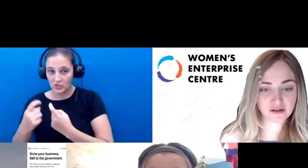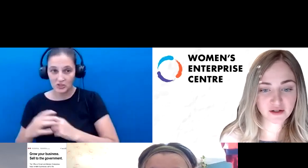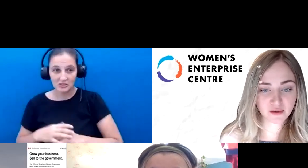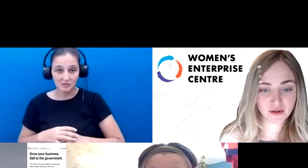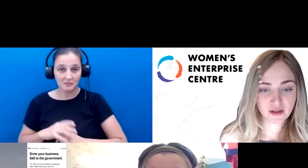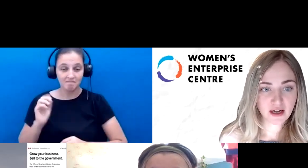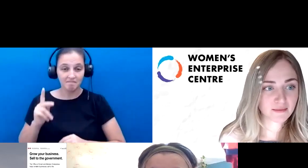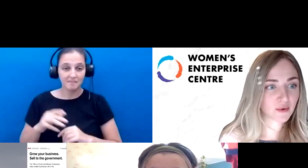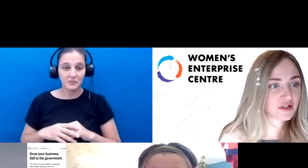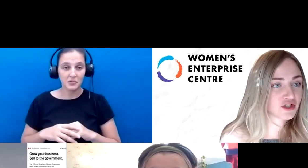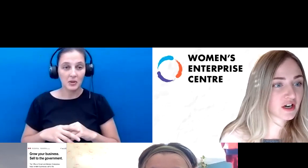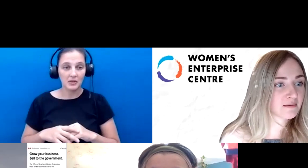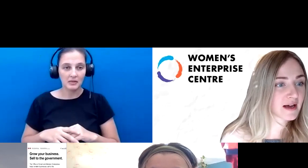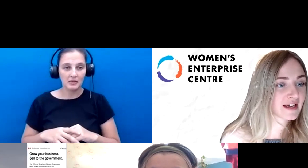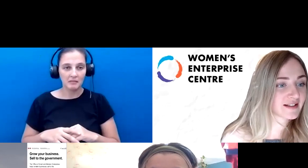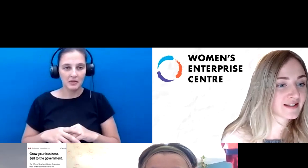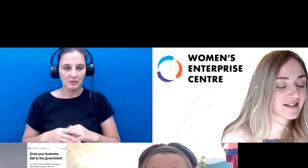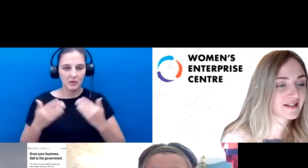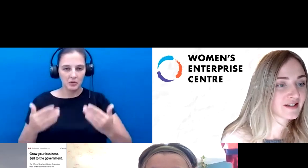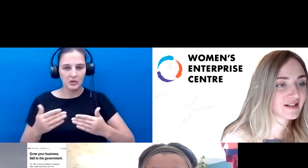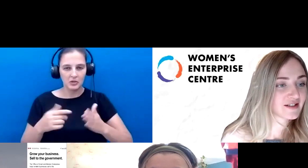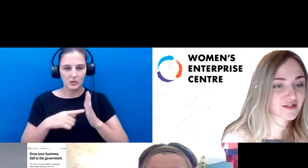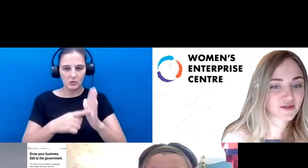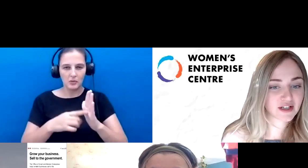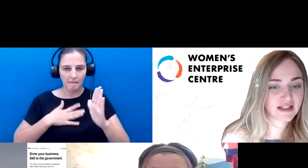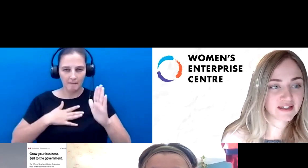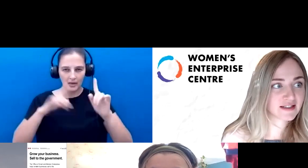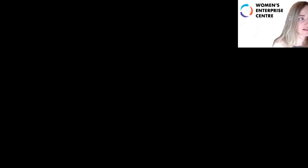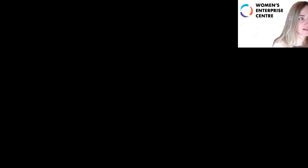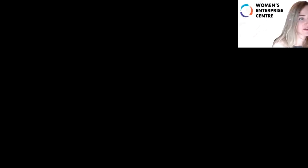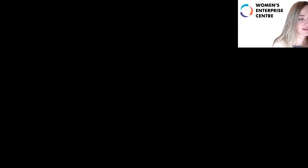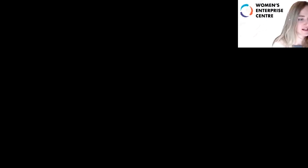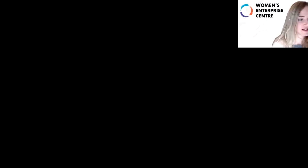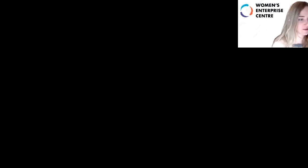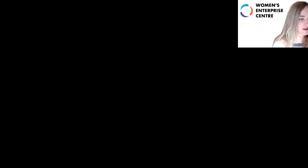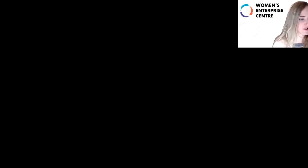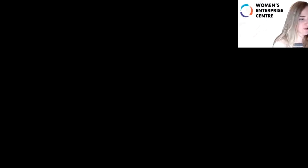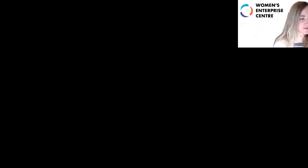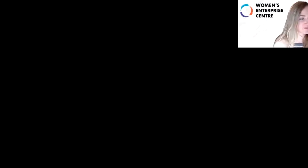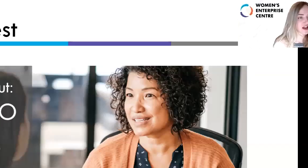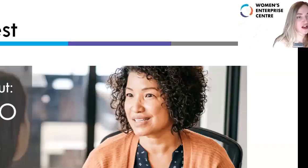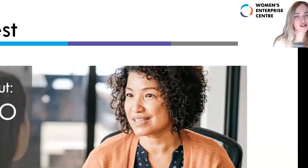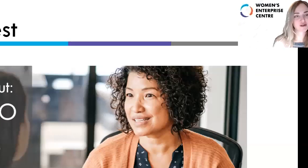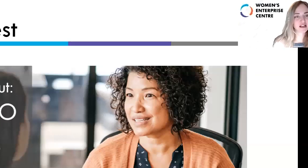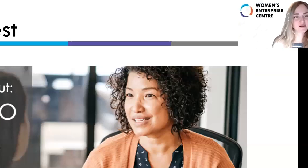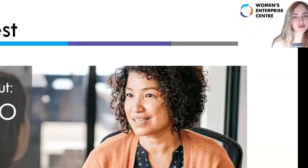from there. So I'm going to share my screen.